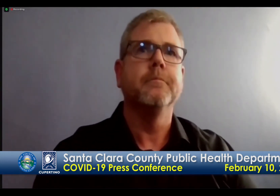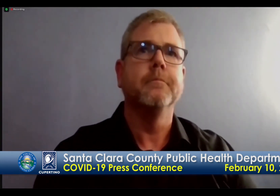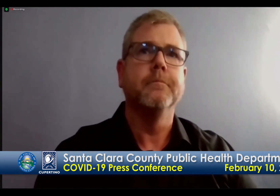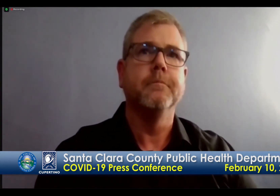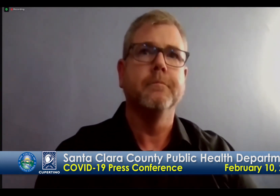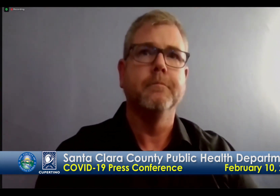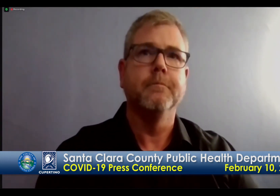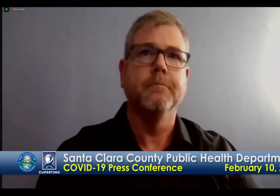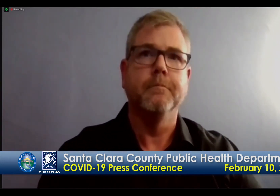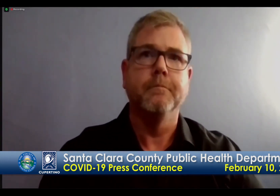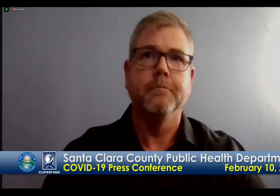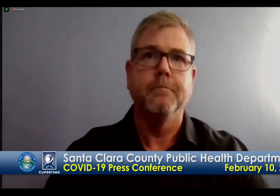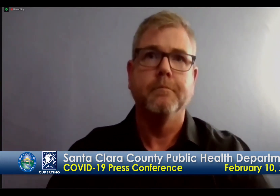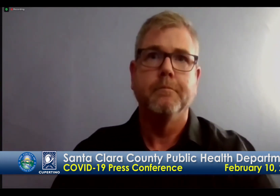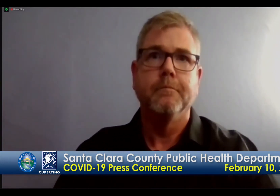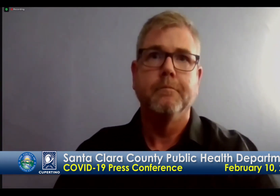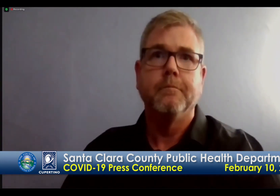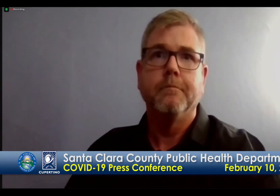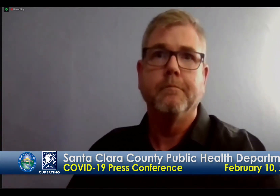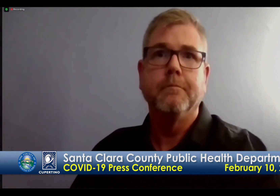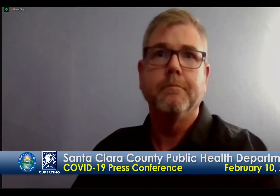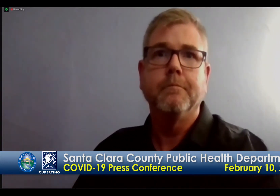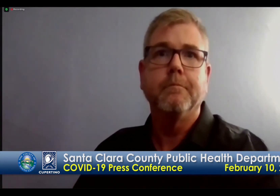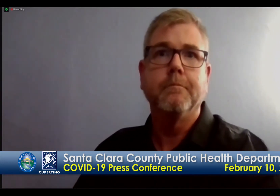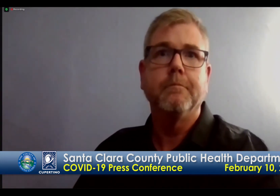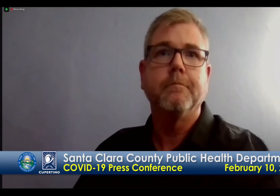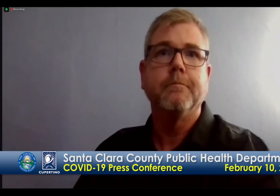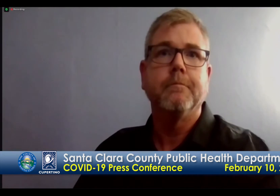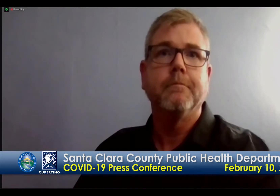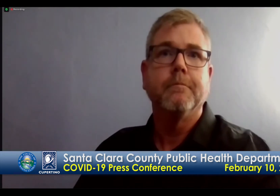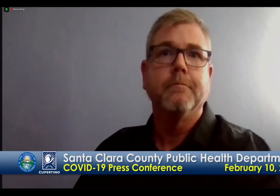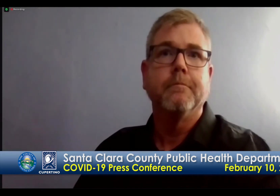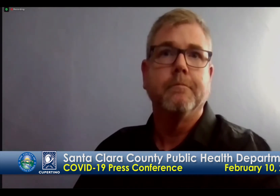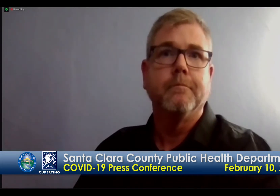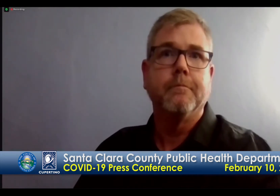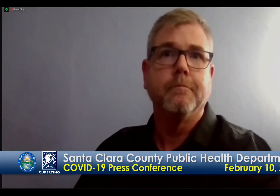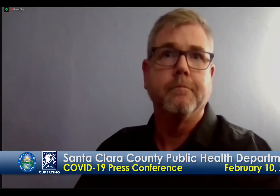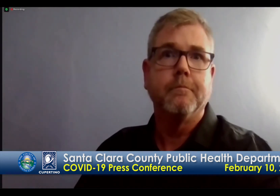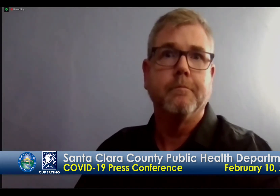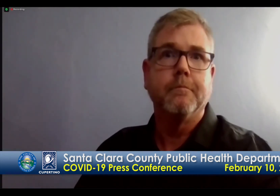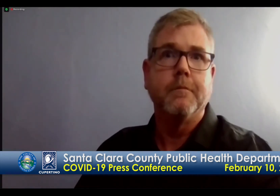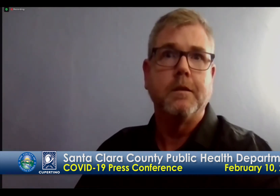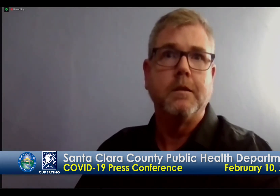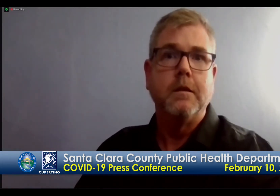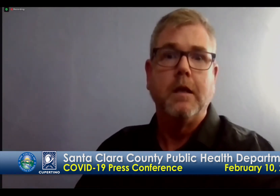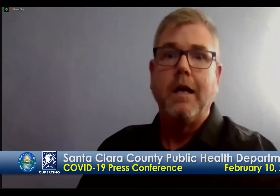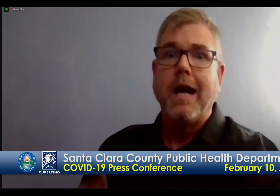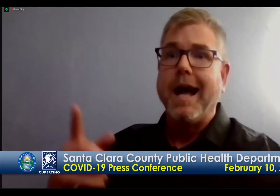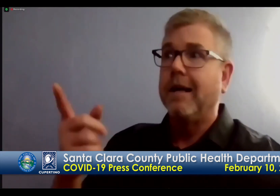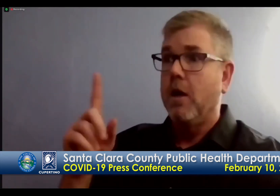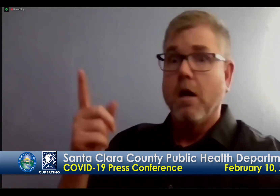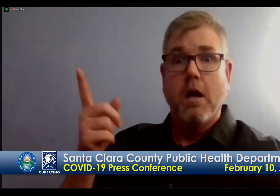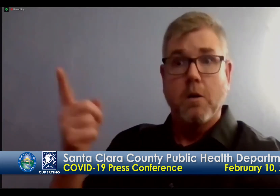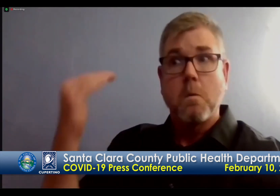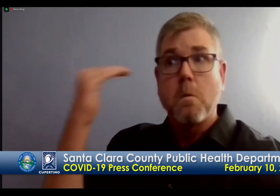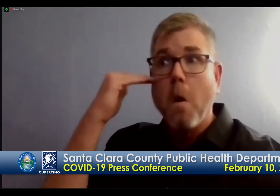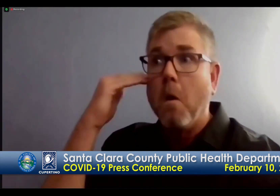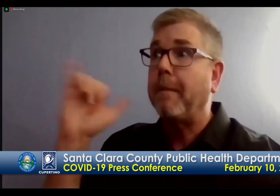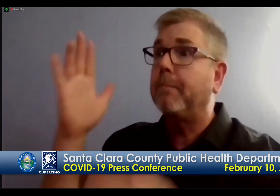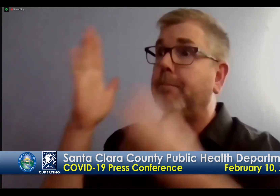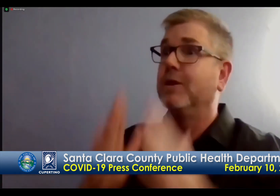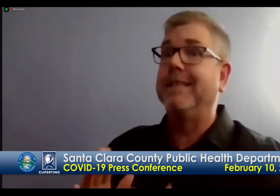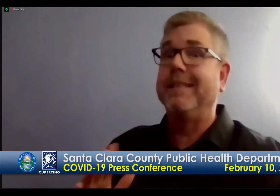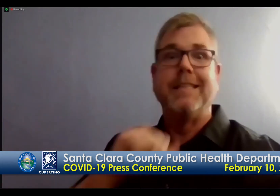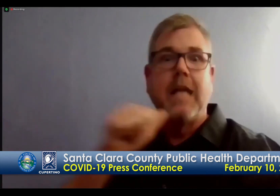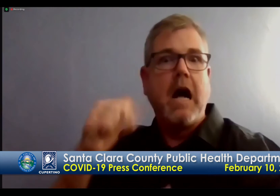Have you spoken to the person? And then finally, how big of a spike in cases due to these variants do